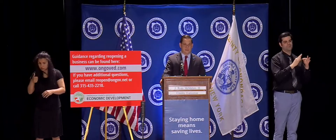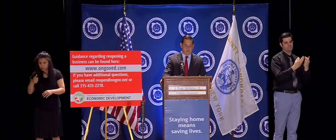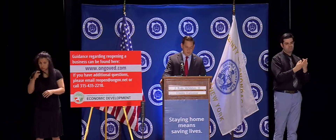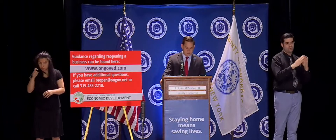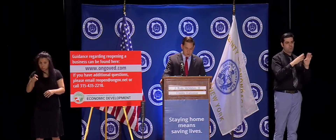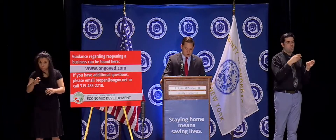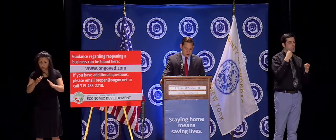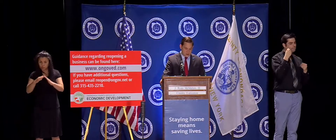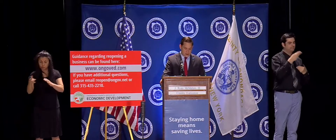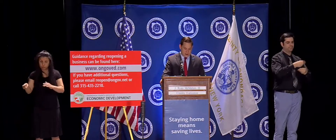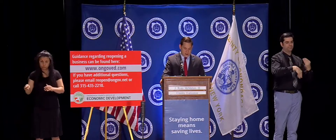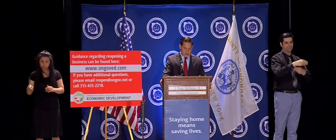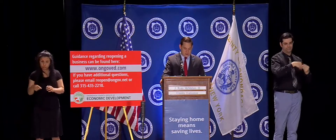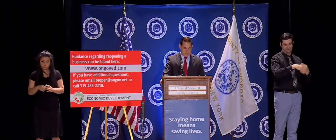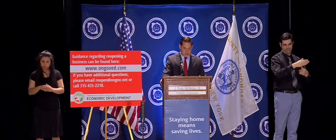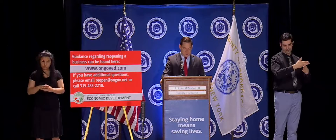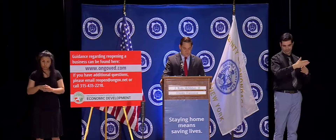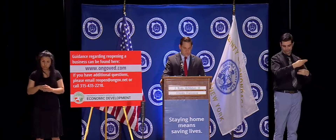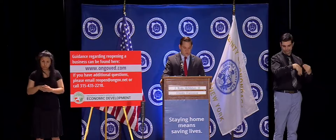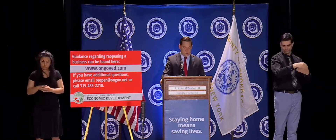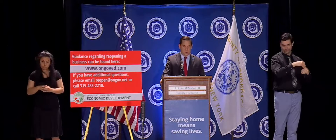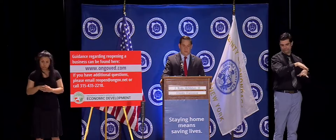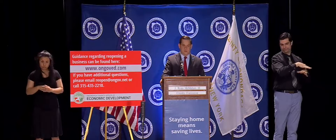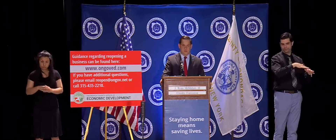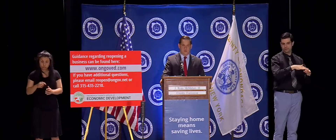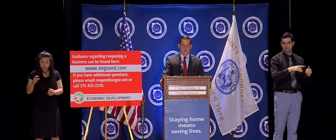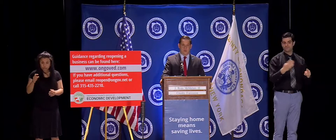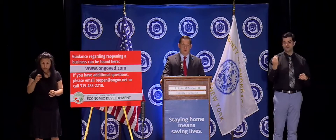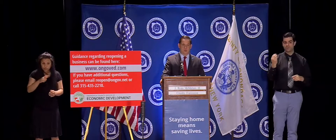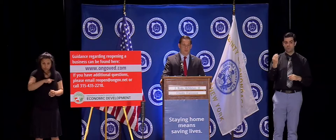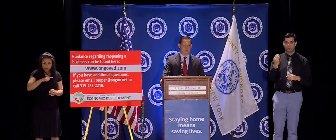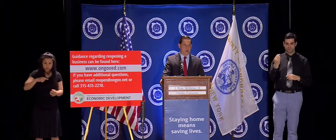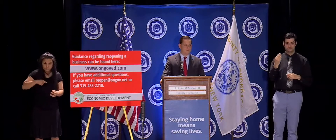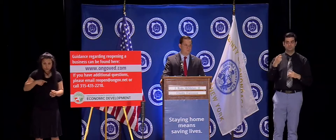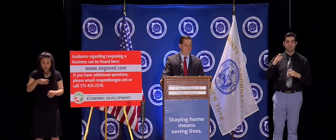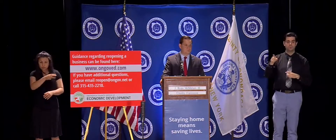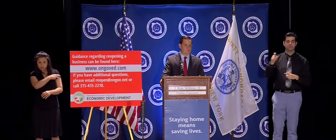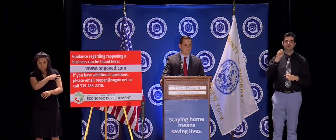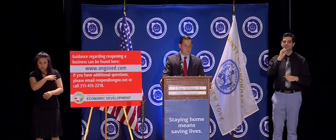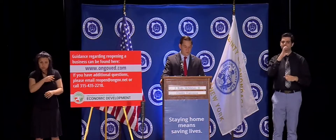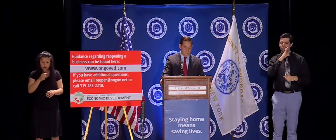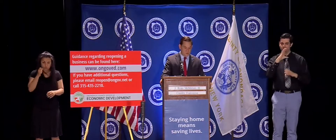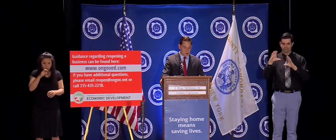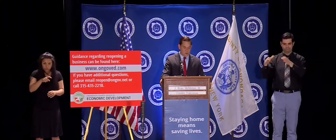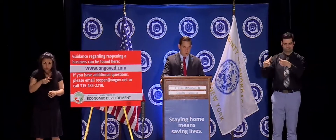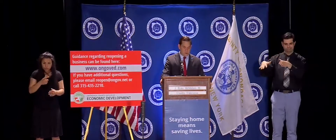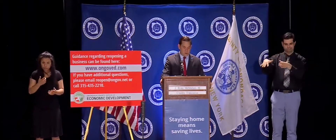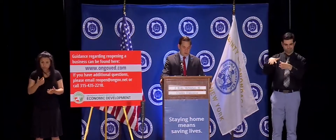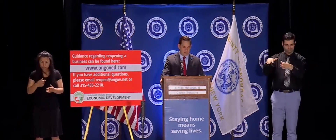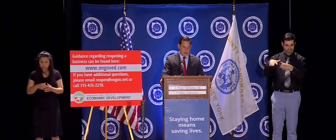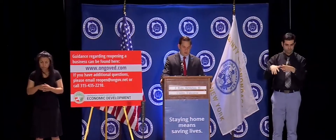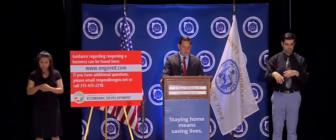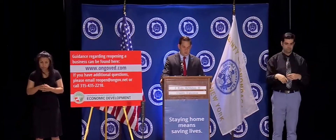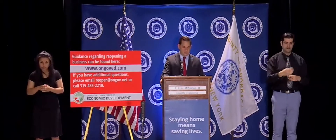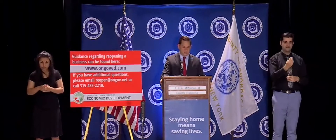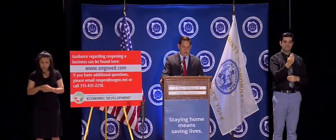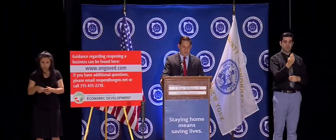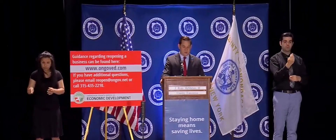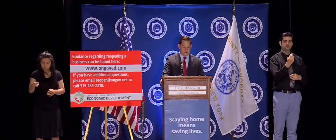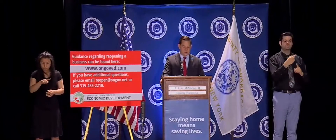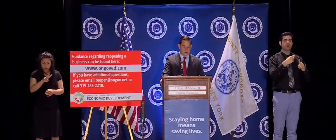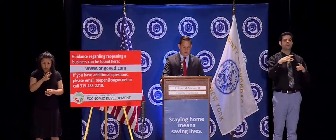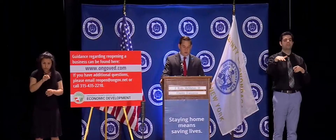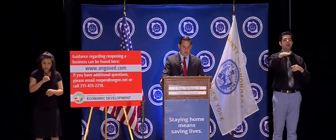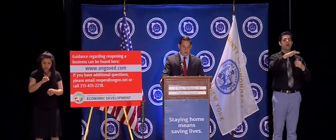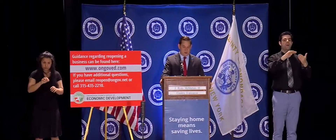or residents. And 20 individuals are community spread. So out of those community spread